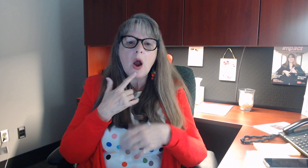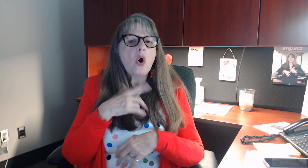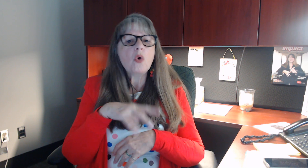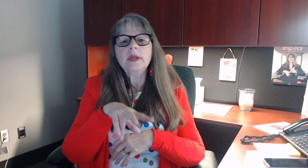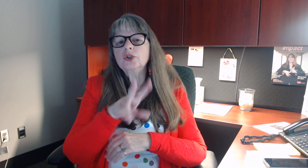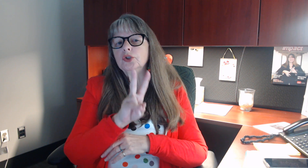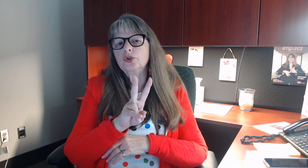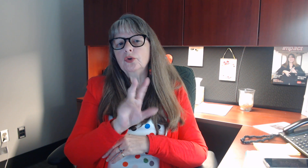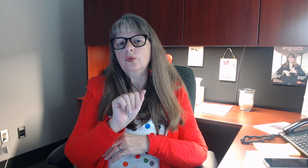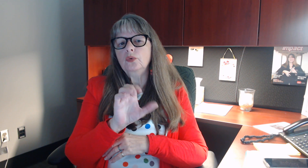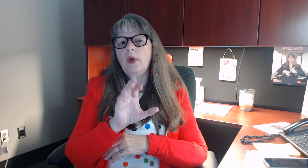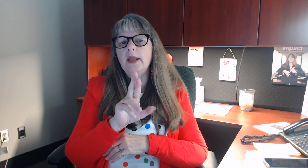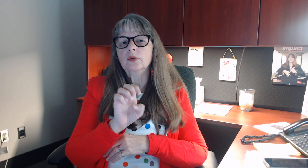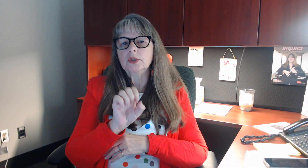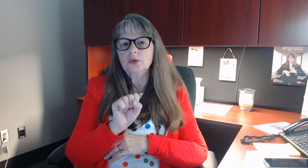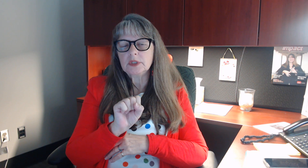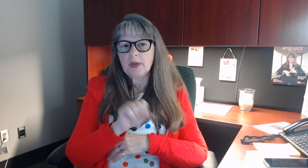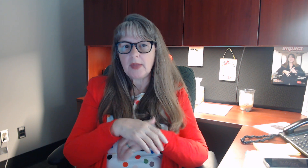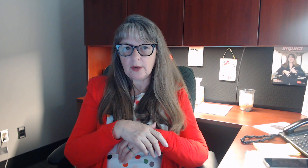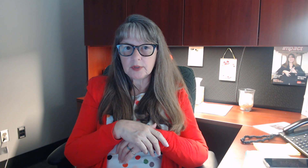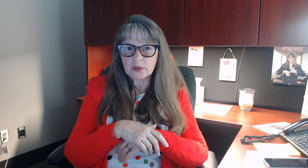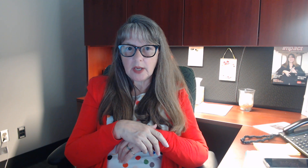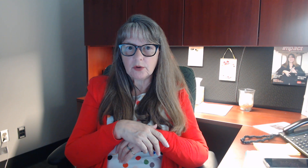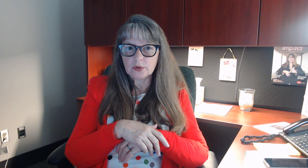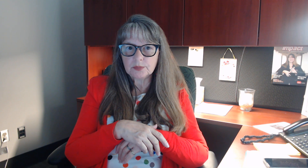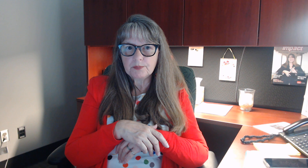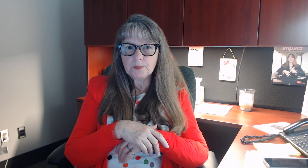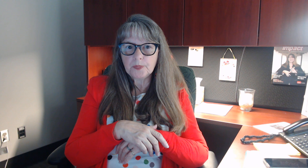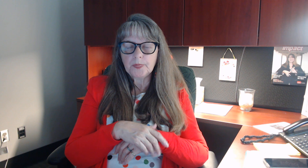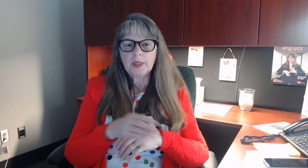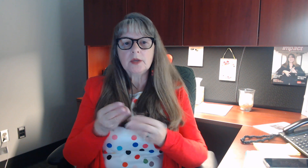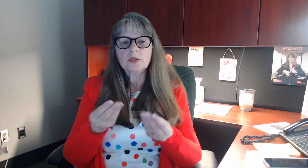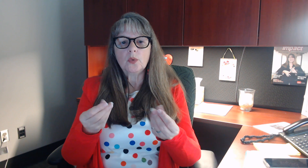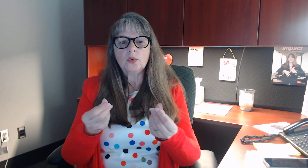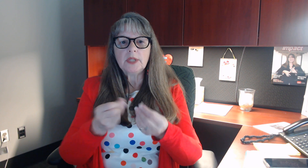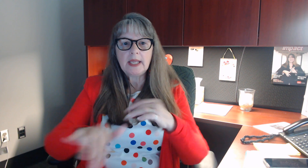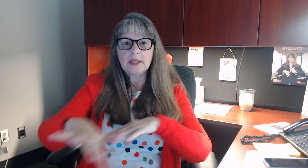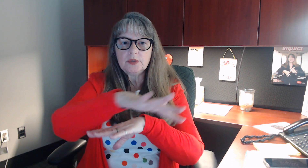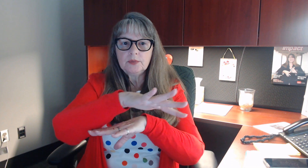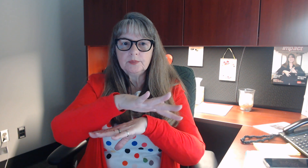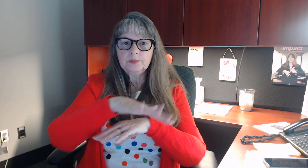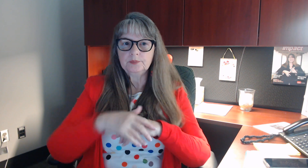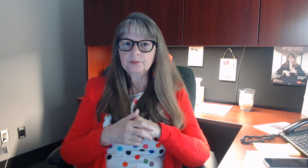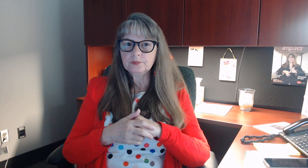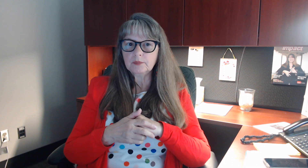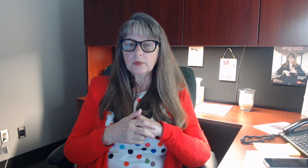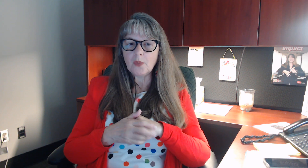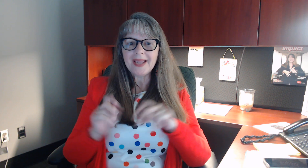Oh, it's just 2 acres, and you spell acres. So land. Okay,